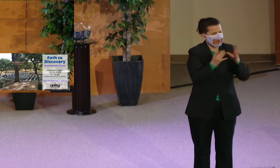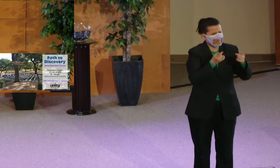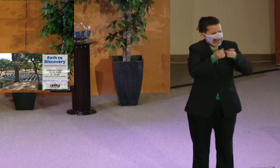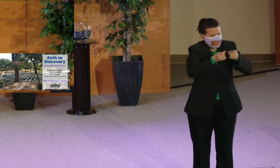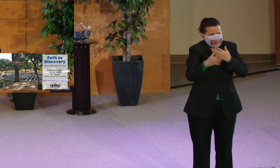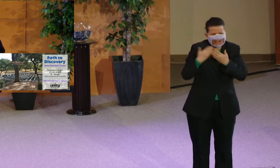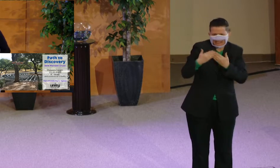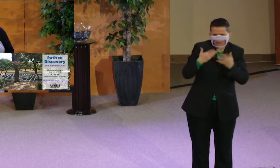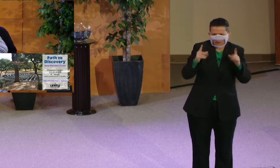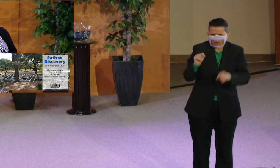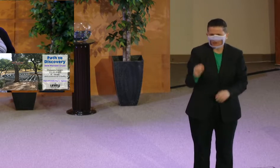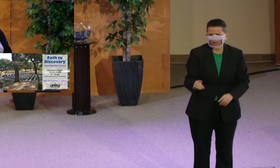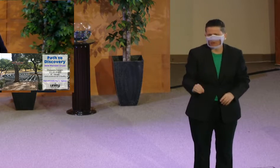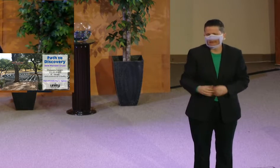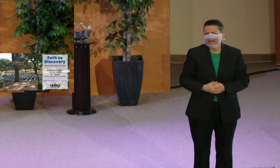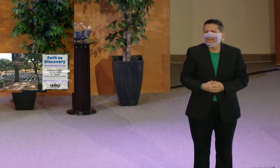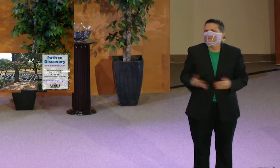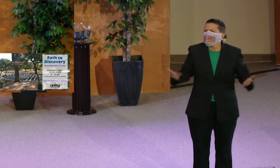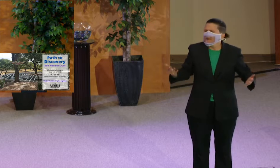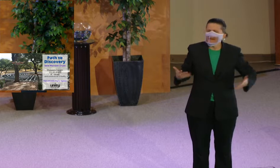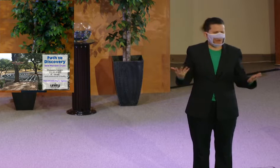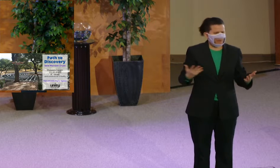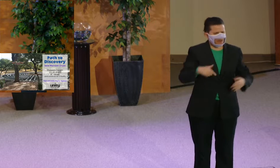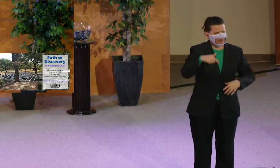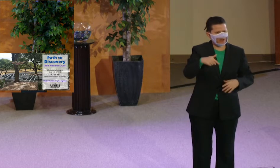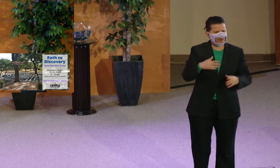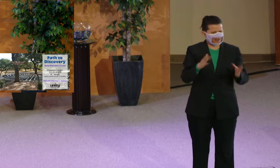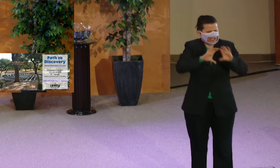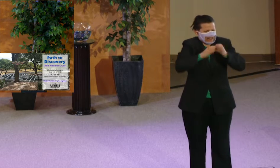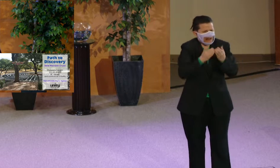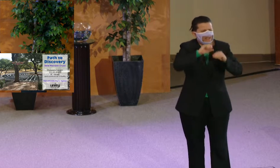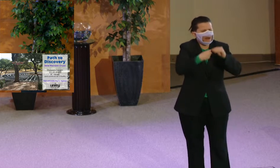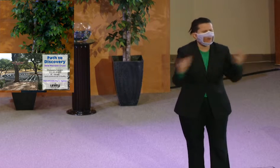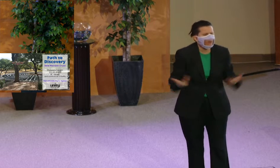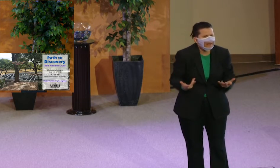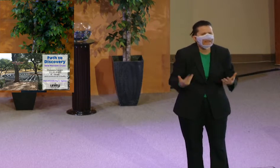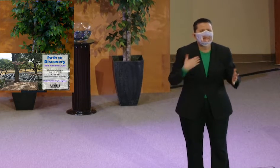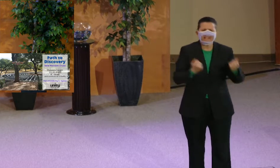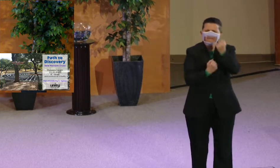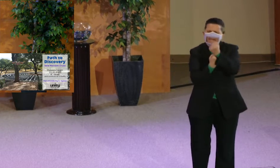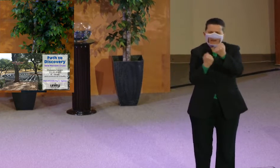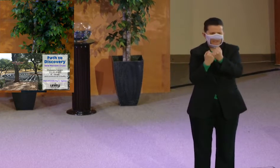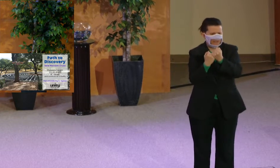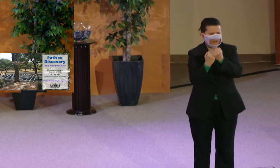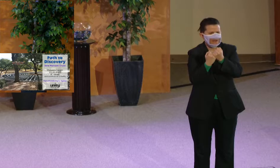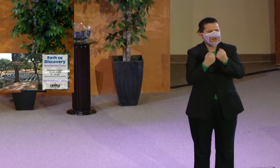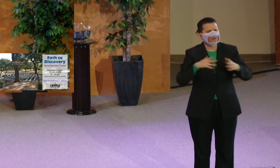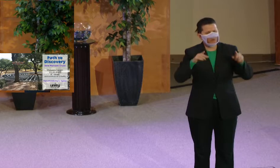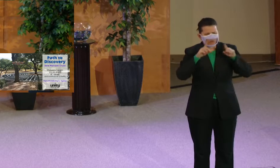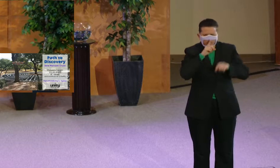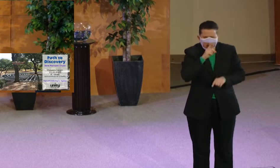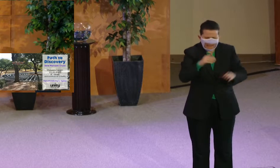we do this new member class is it gives you the foundation of unity. We go through those 5 principles that are